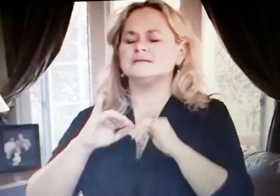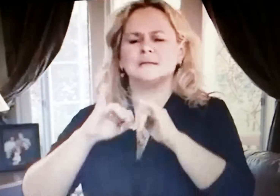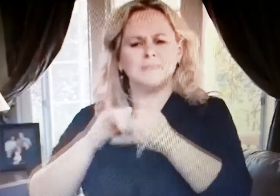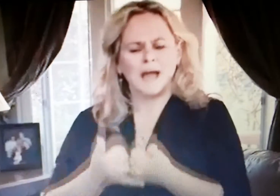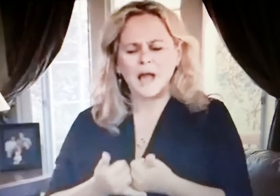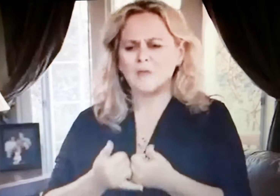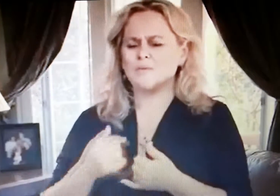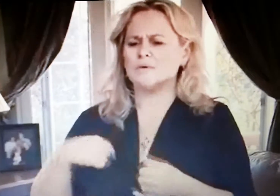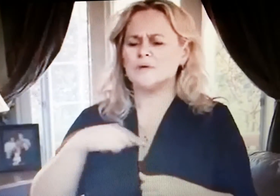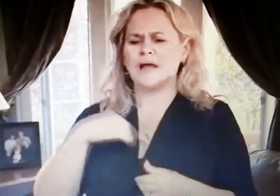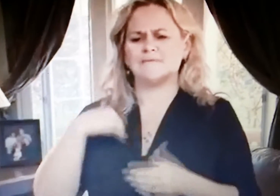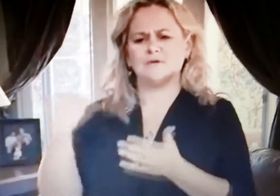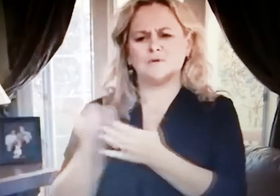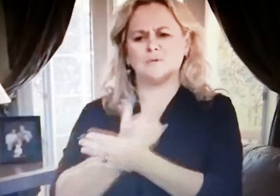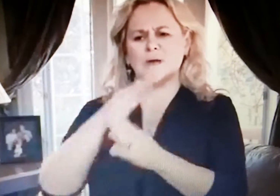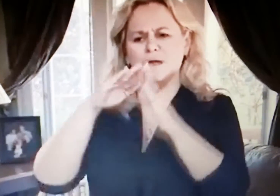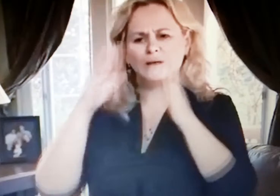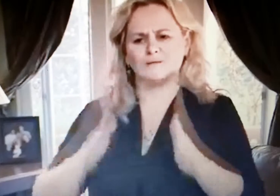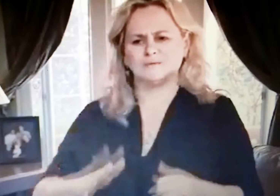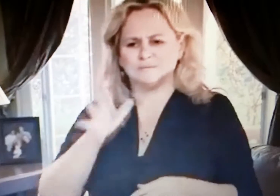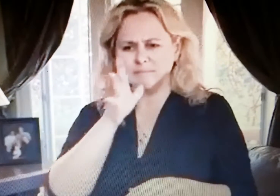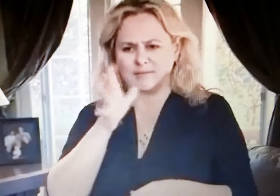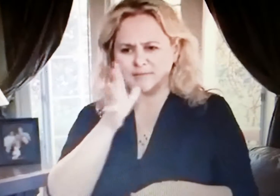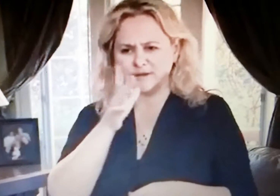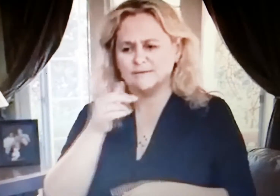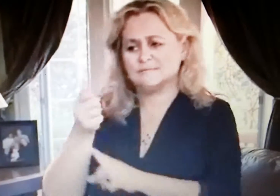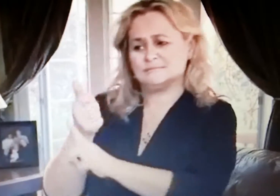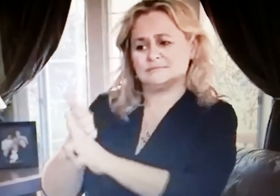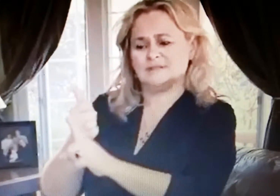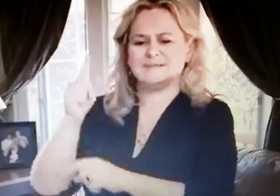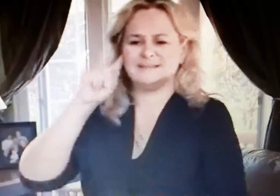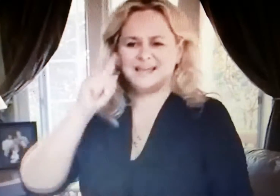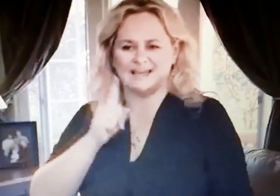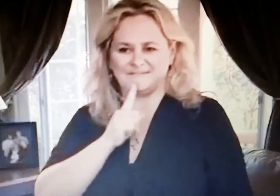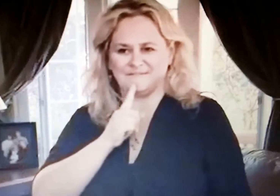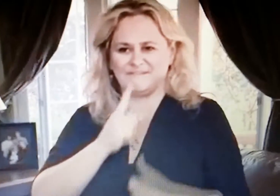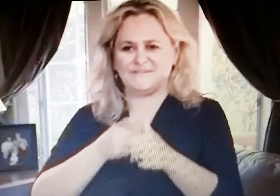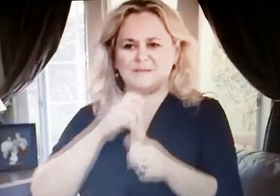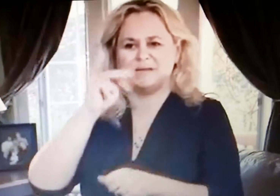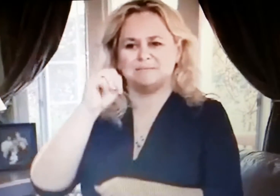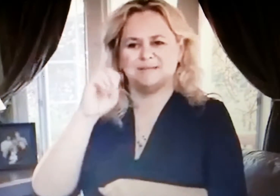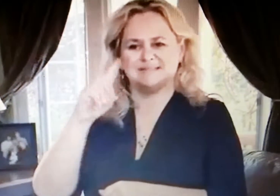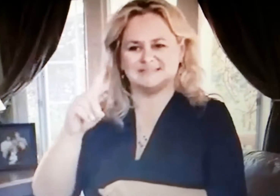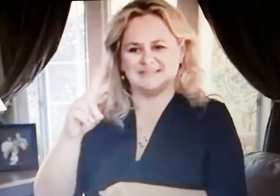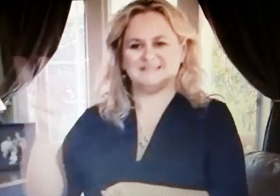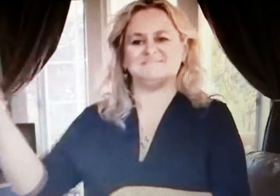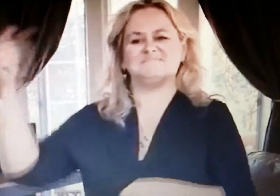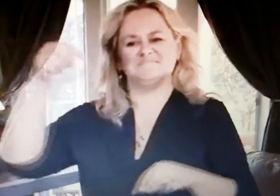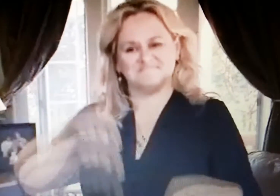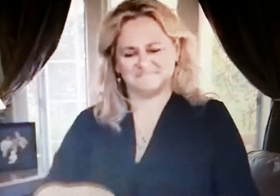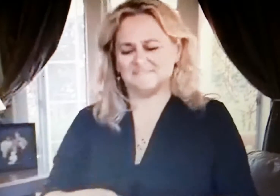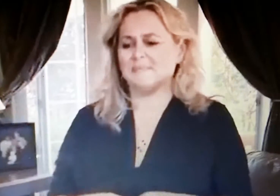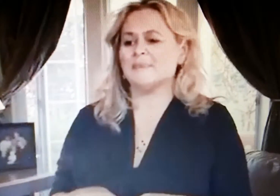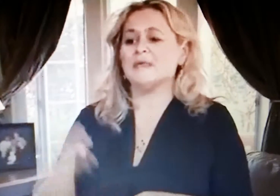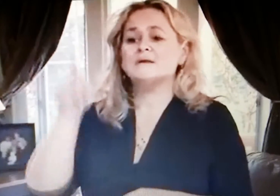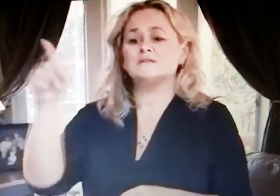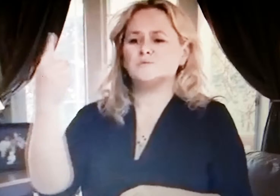many different signs. It was however you signed in your house, and my mom, she signed like